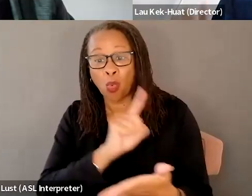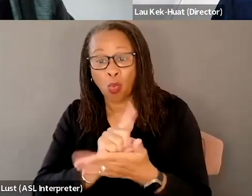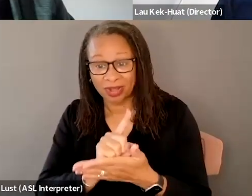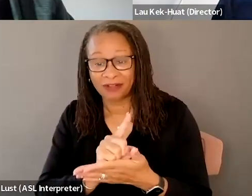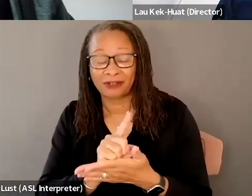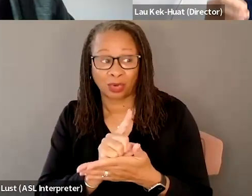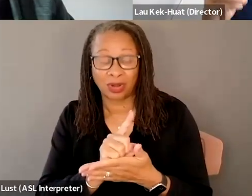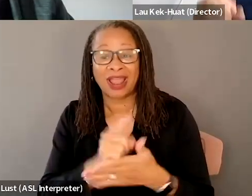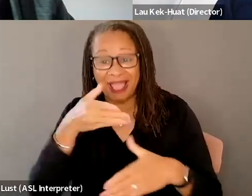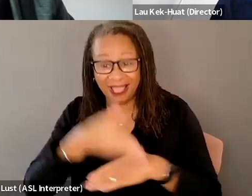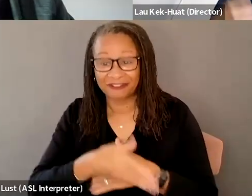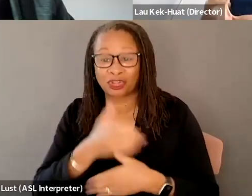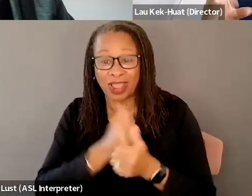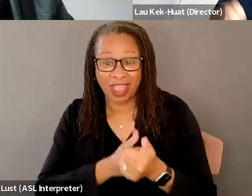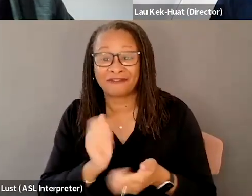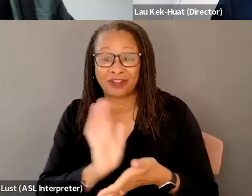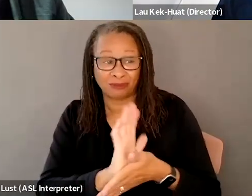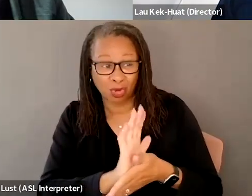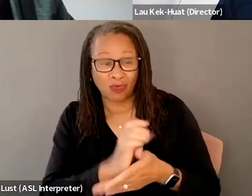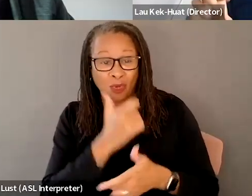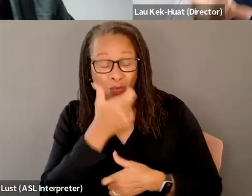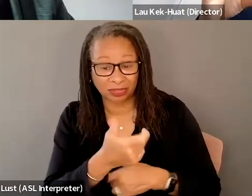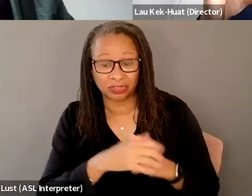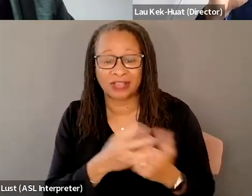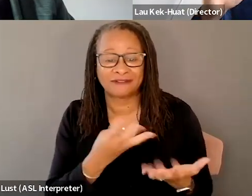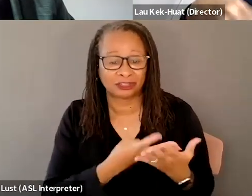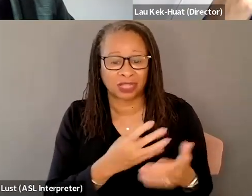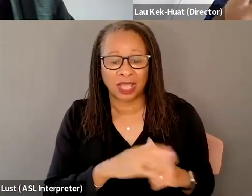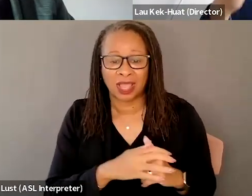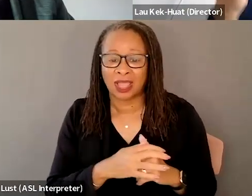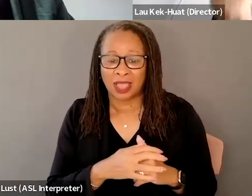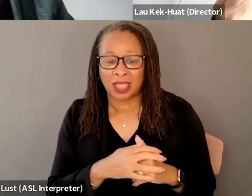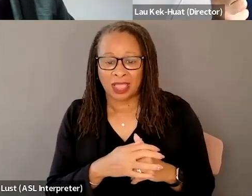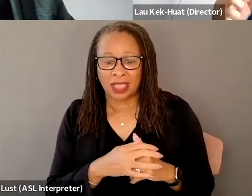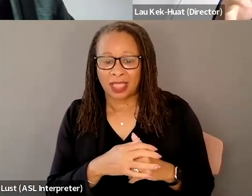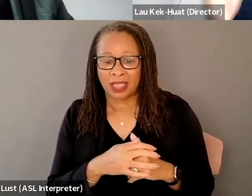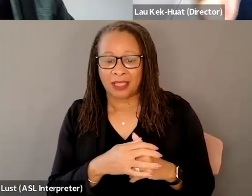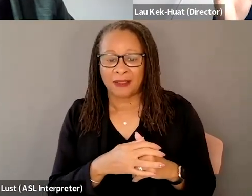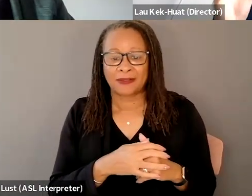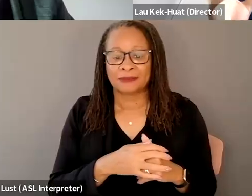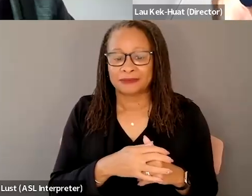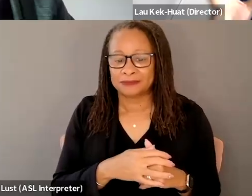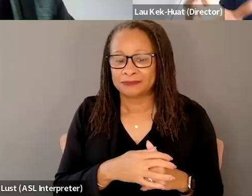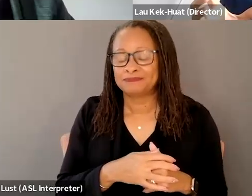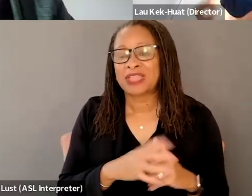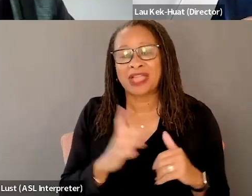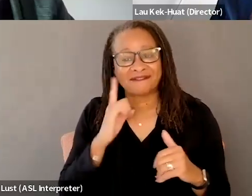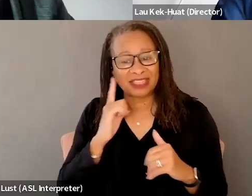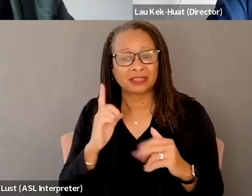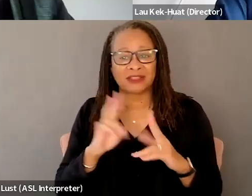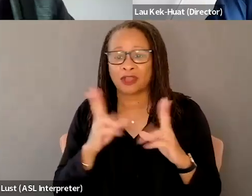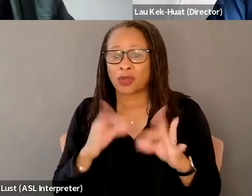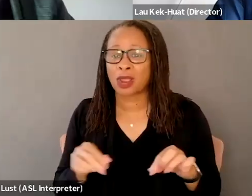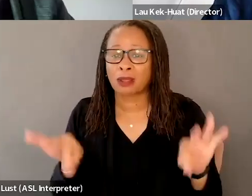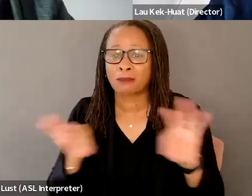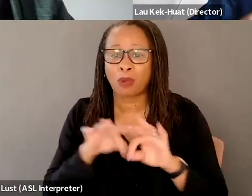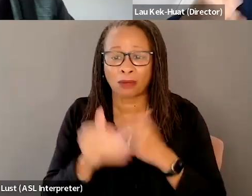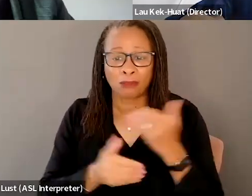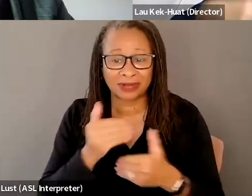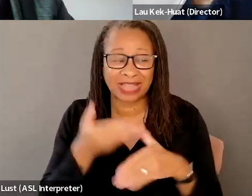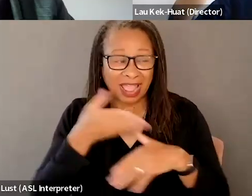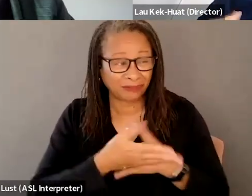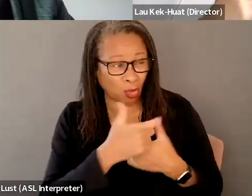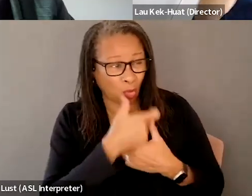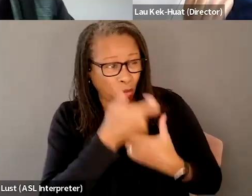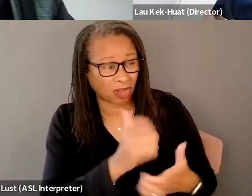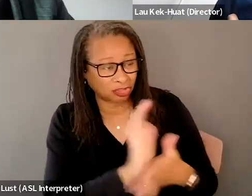screening. Because I'm very precious. I'm very taking into consideration this is a very important process. After watching the film, and